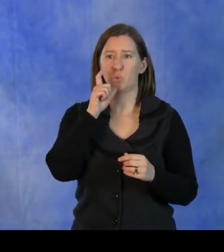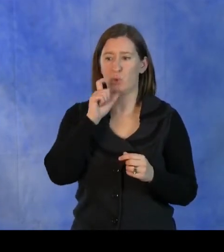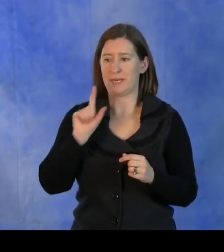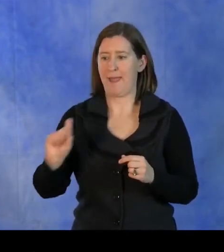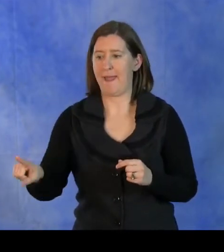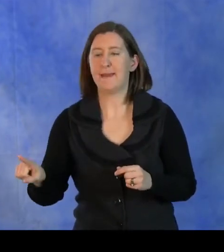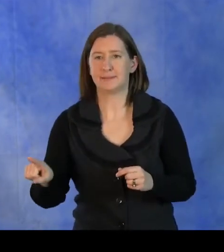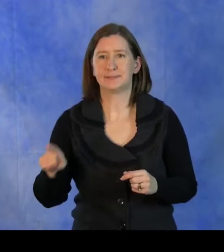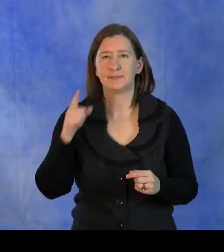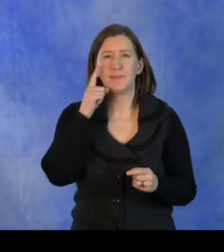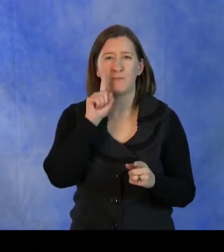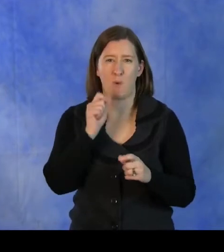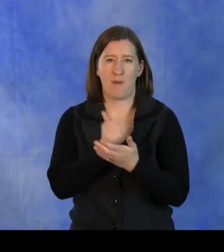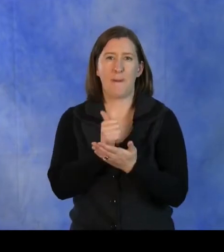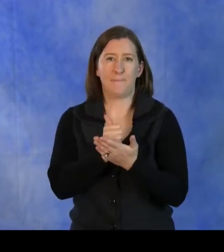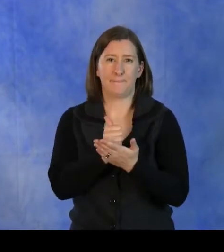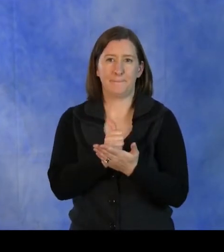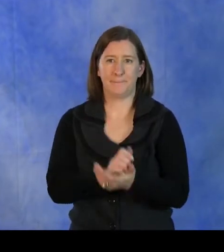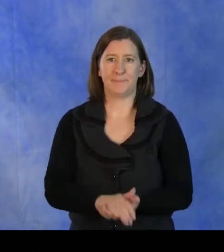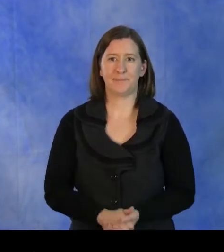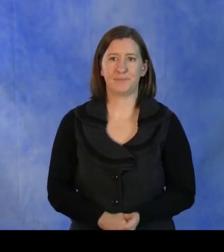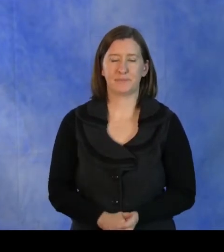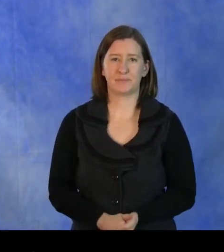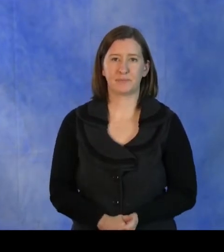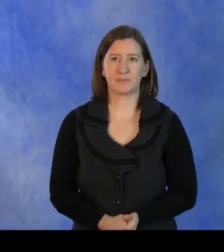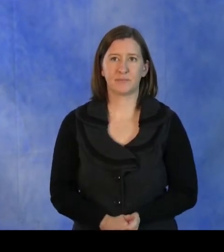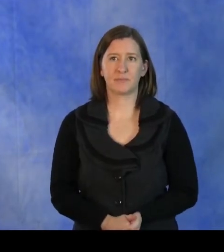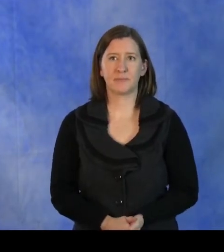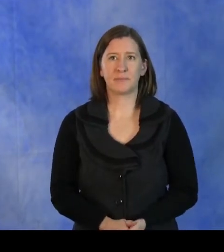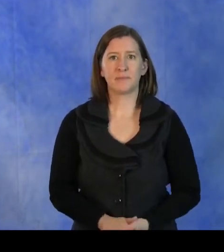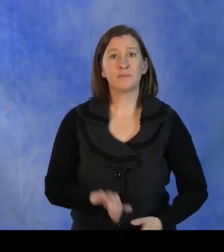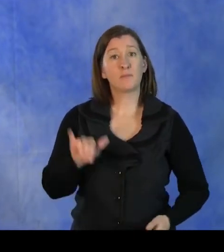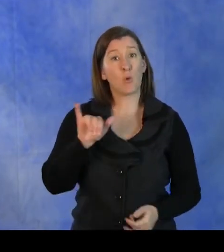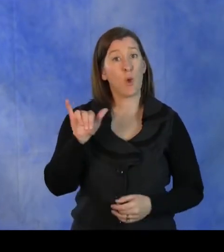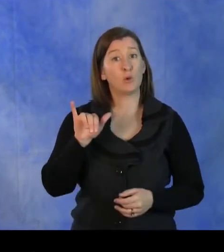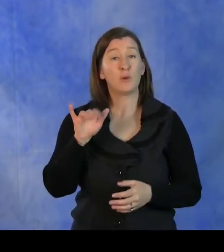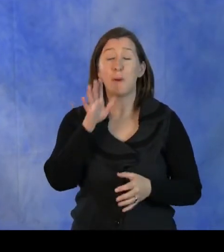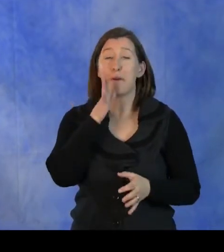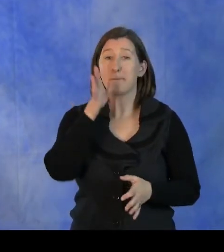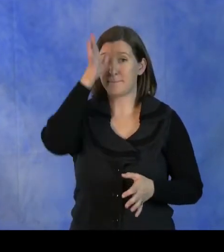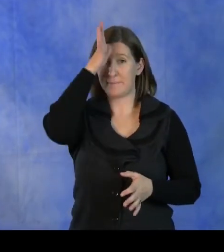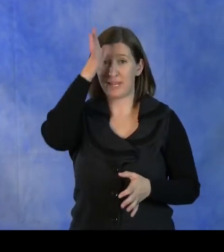So it's easy to know who to ask for help.